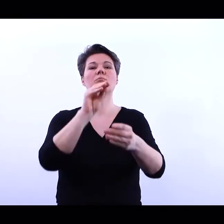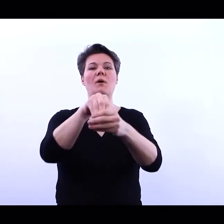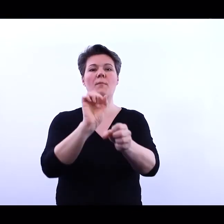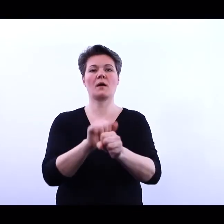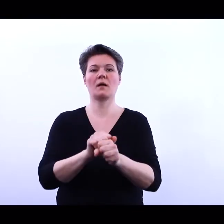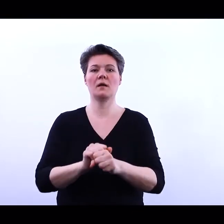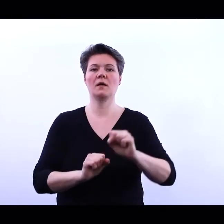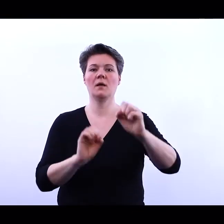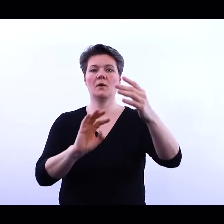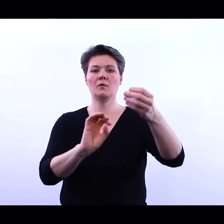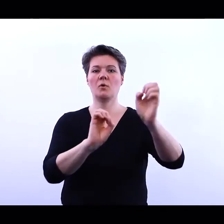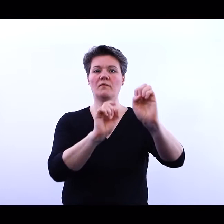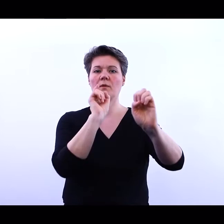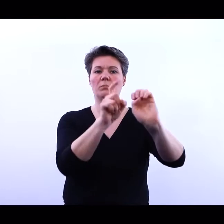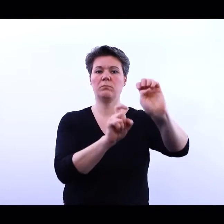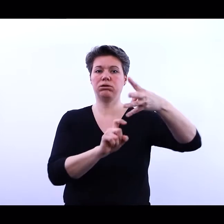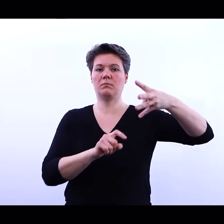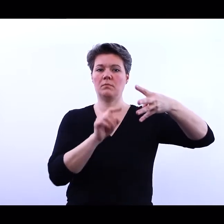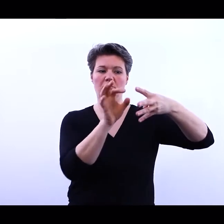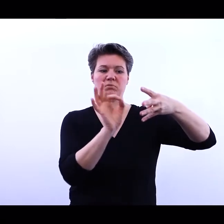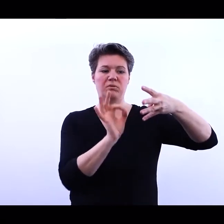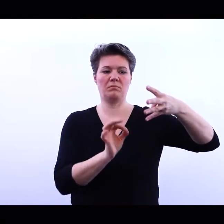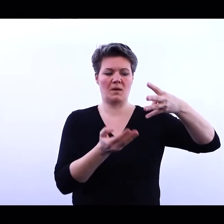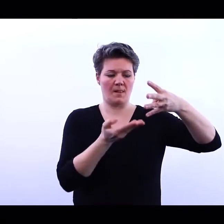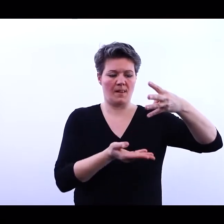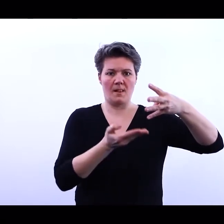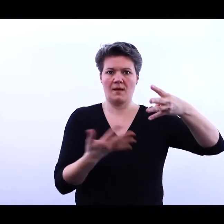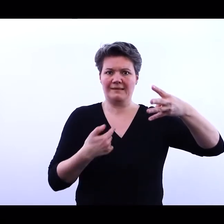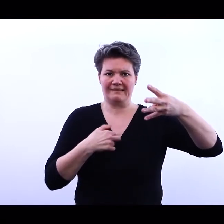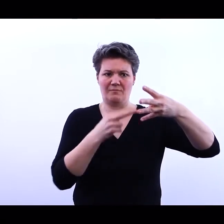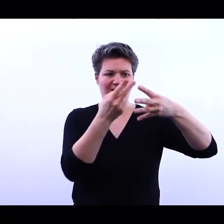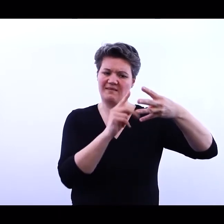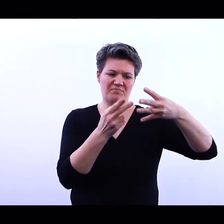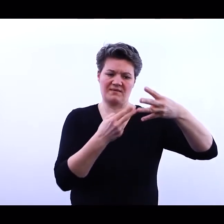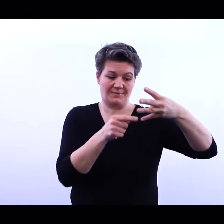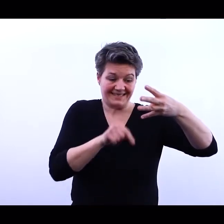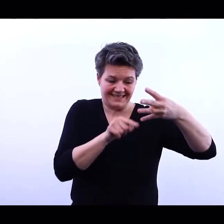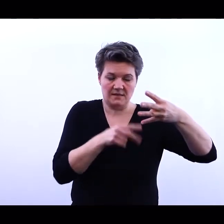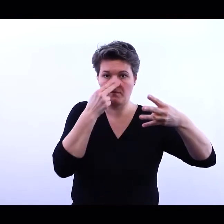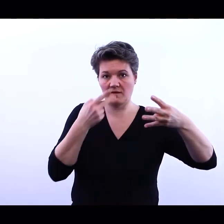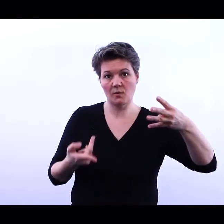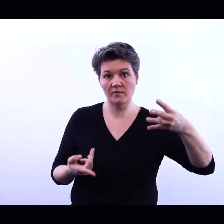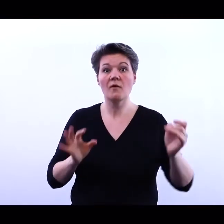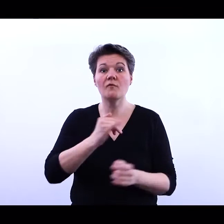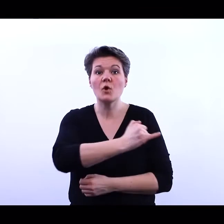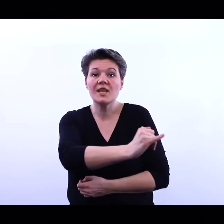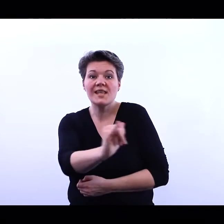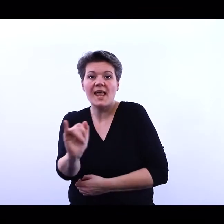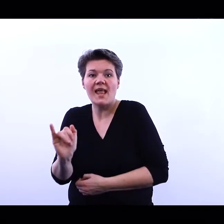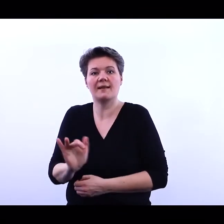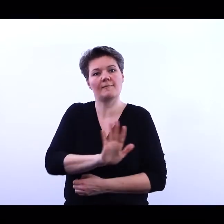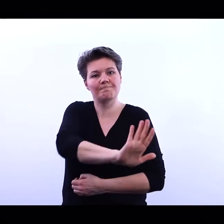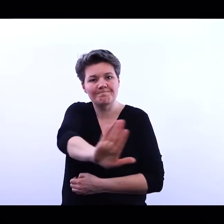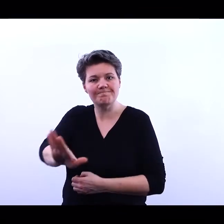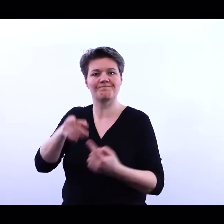from a short list of common terms? What does it look like for each program participant to set their own